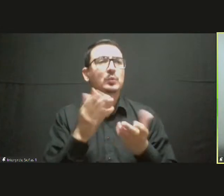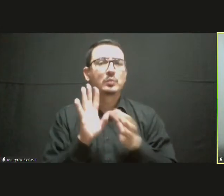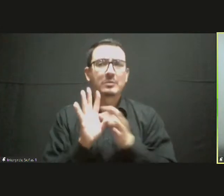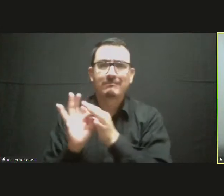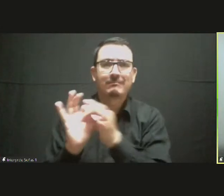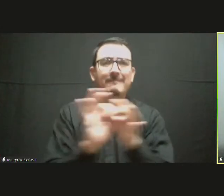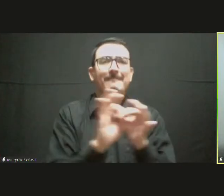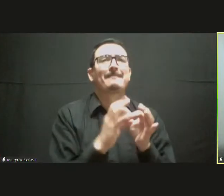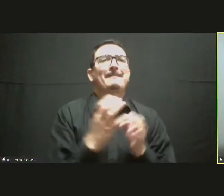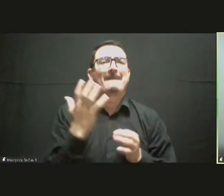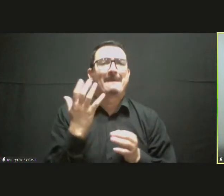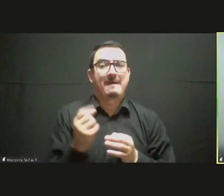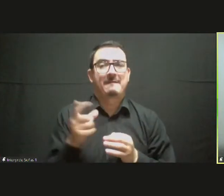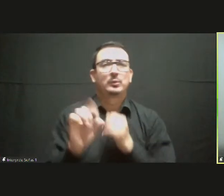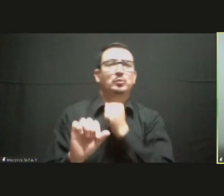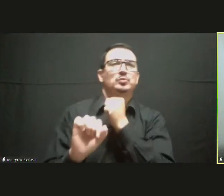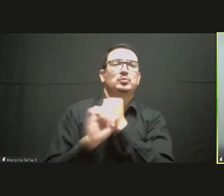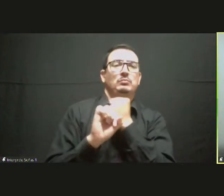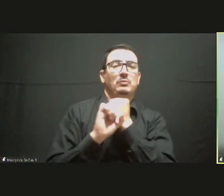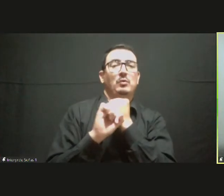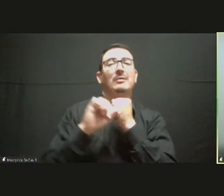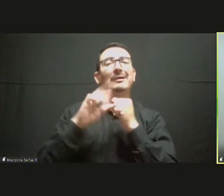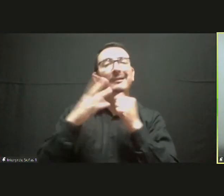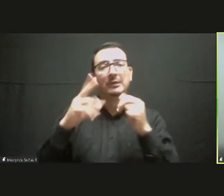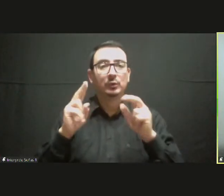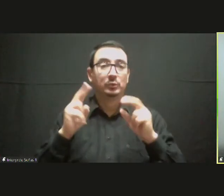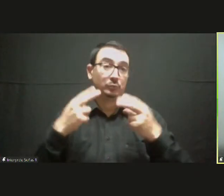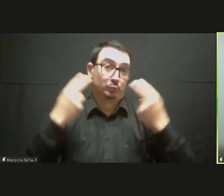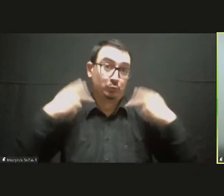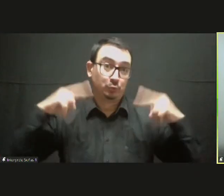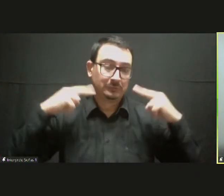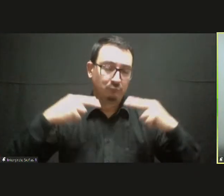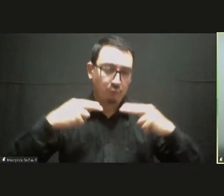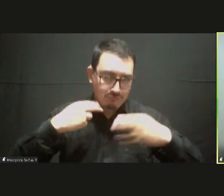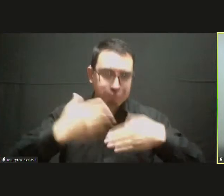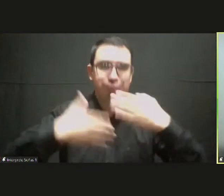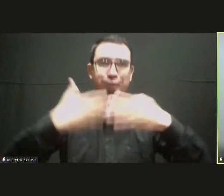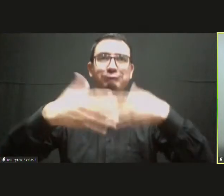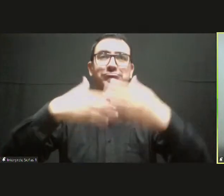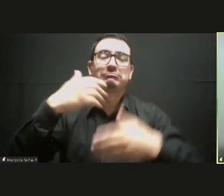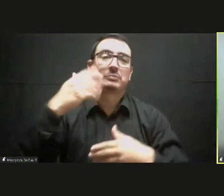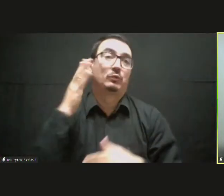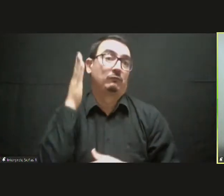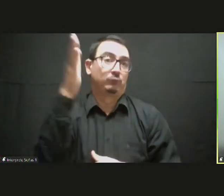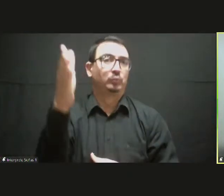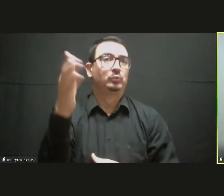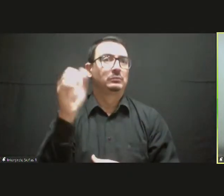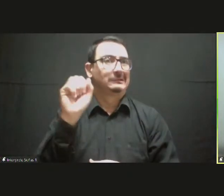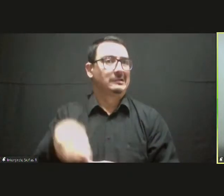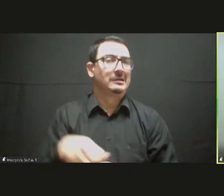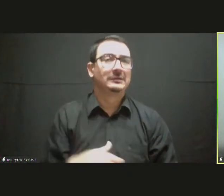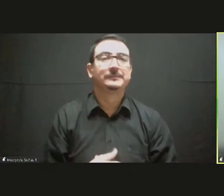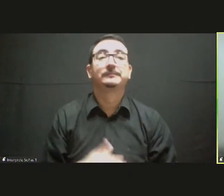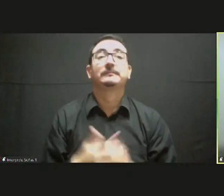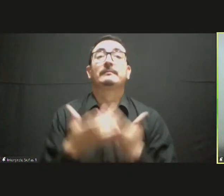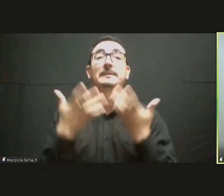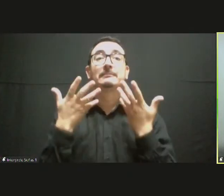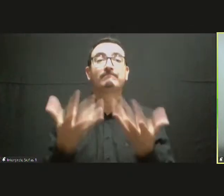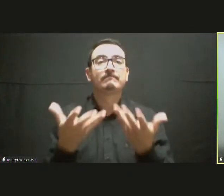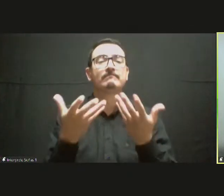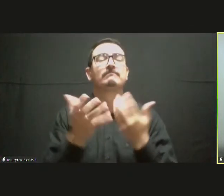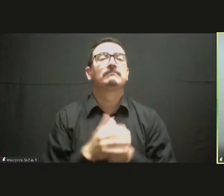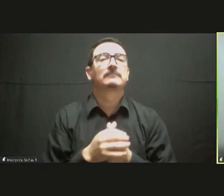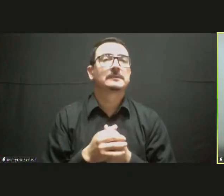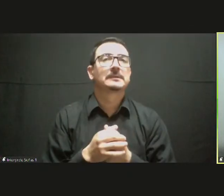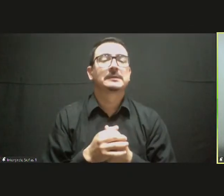denying the importance of tourism to small, undiversified, service-based economies, typical of so many